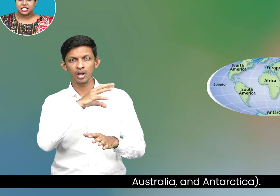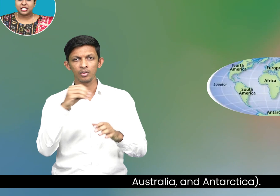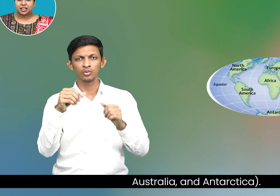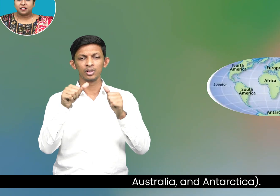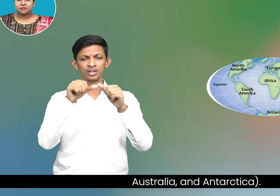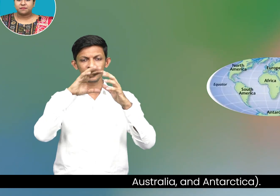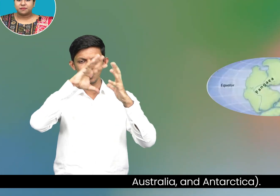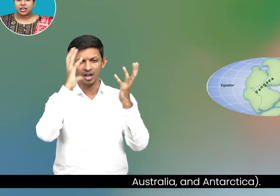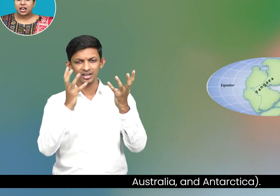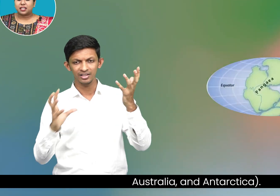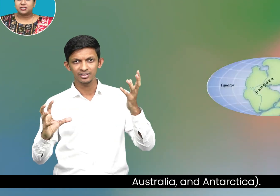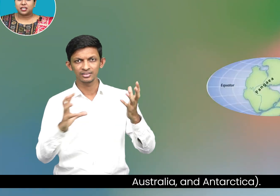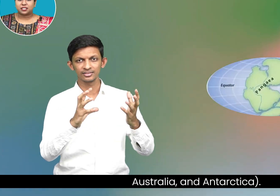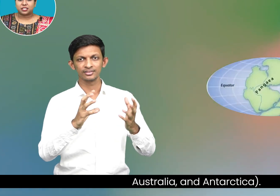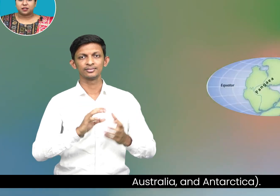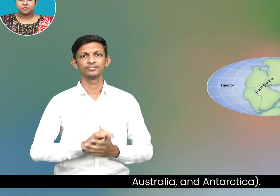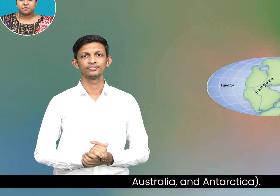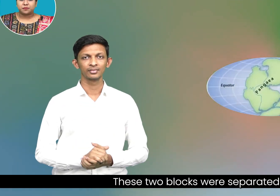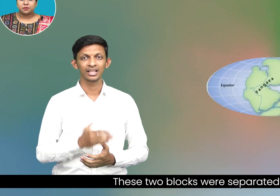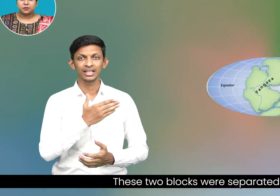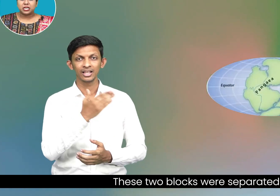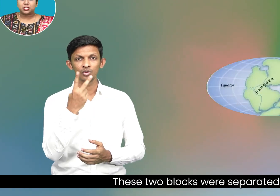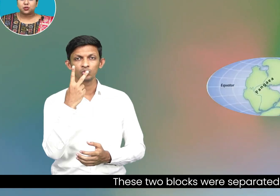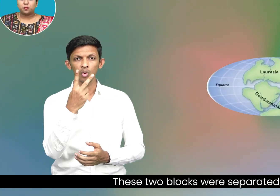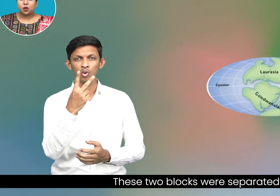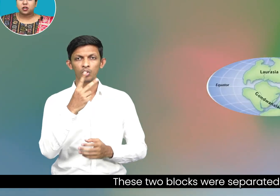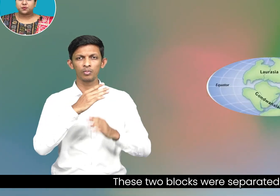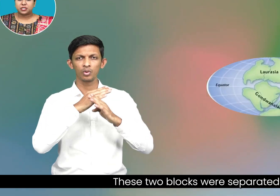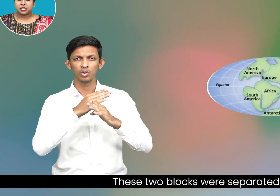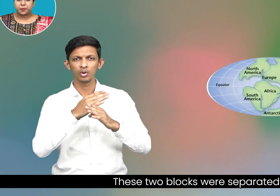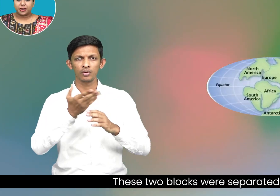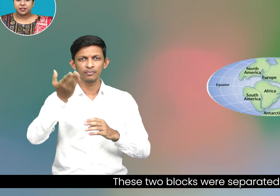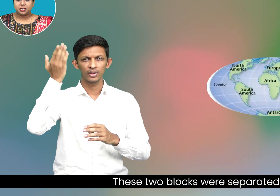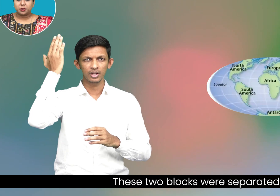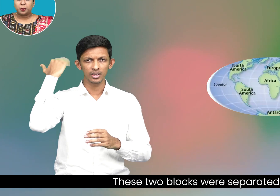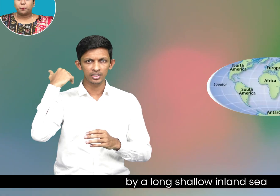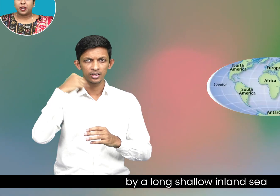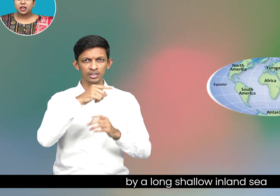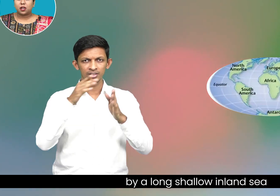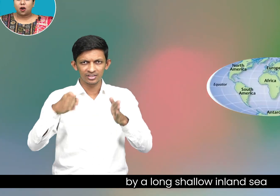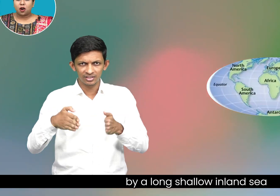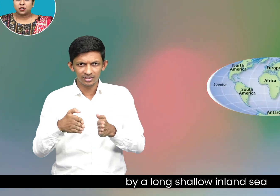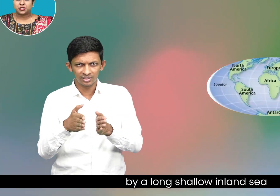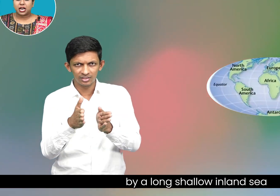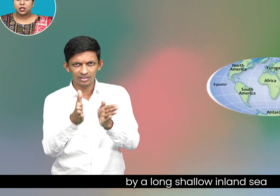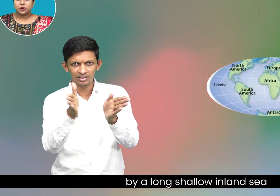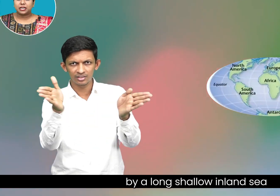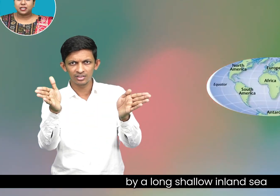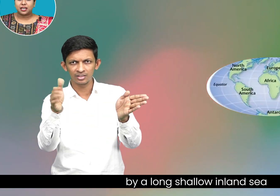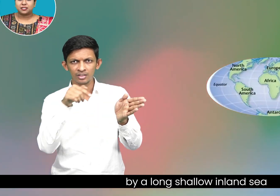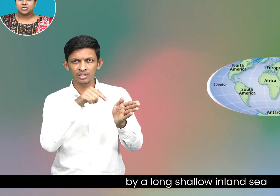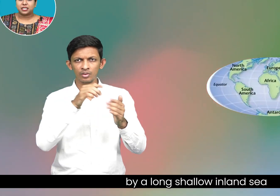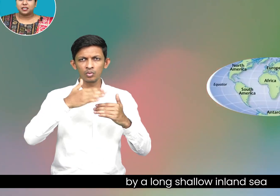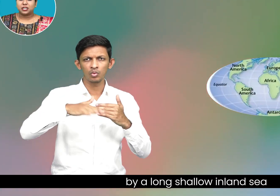Australia and Antarctica. These two blocks were separated by a long shallow